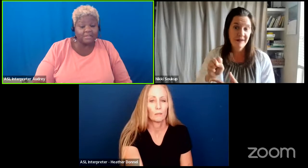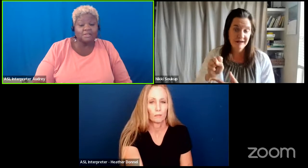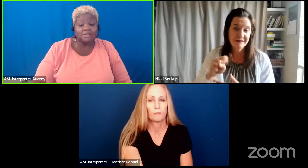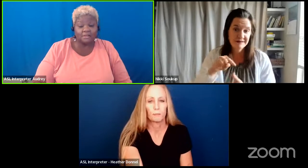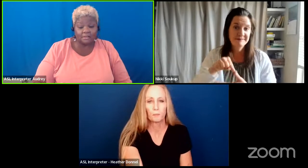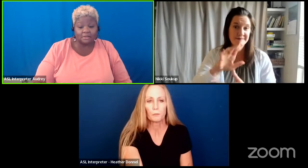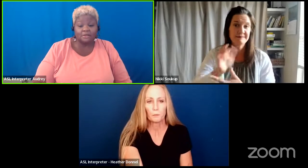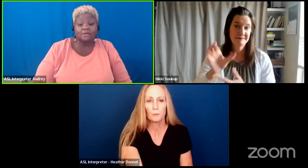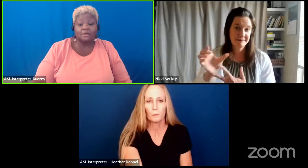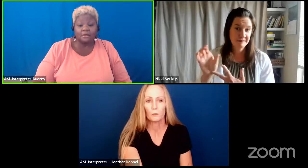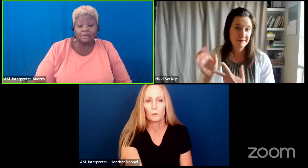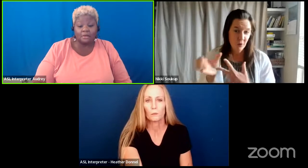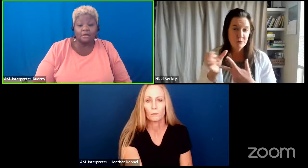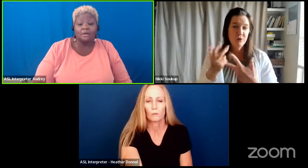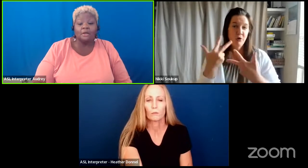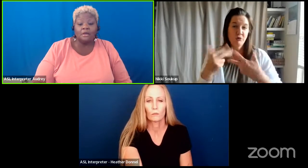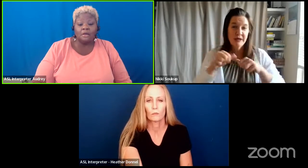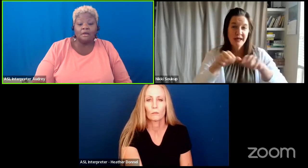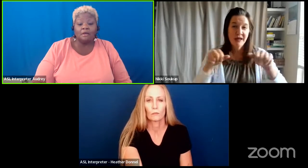demographics.